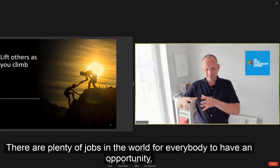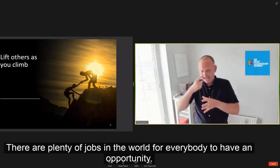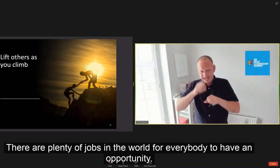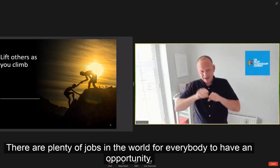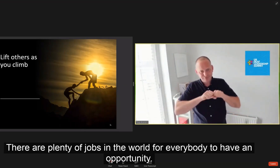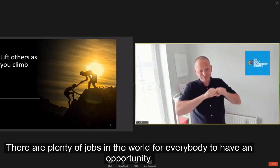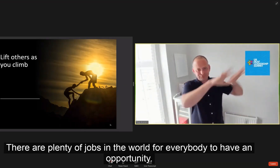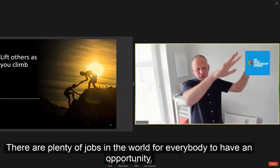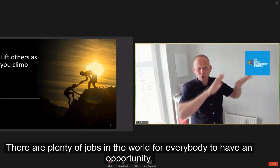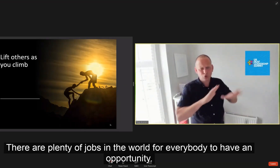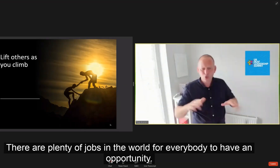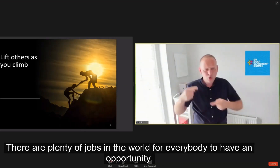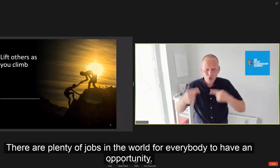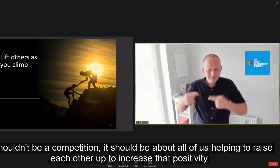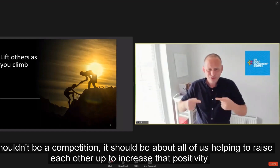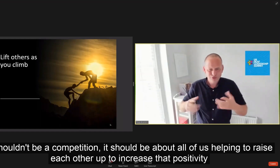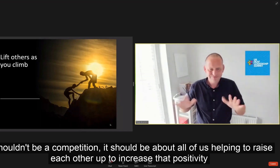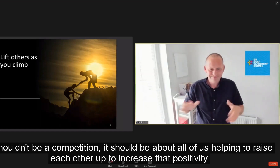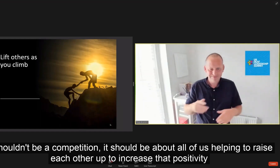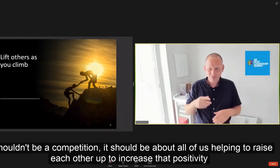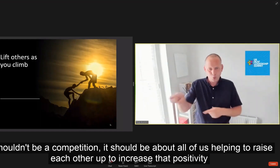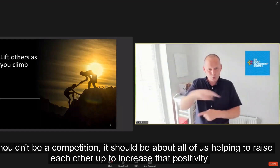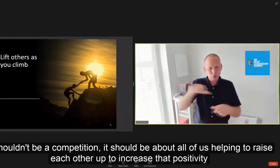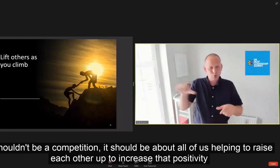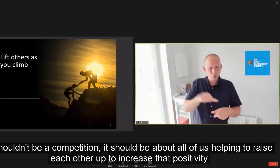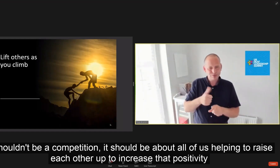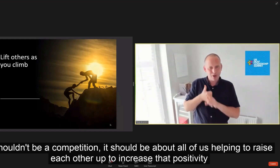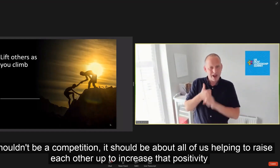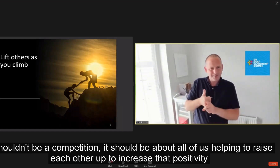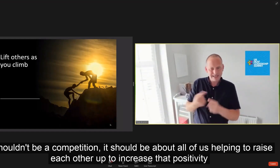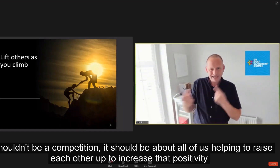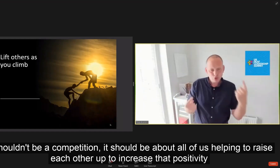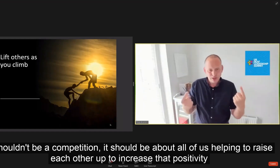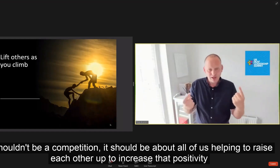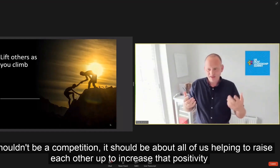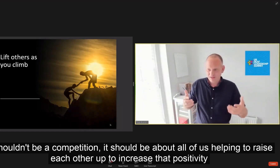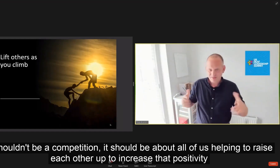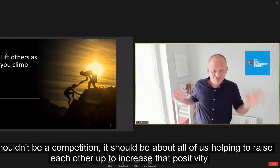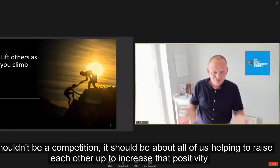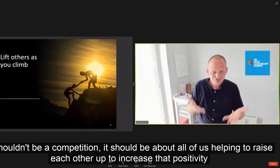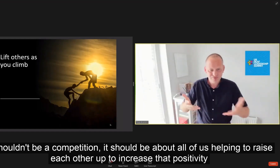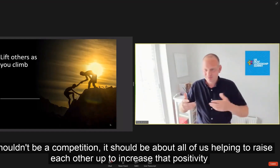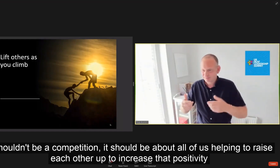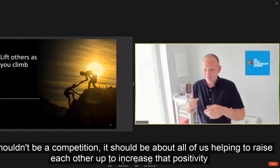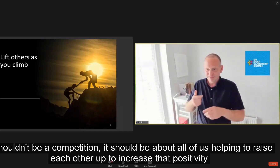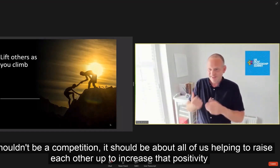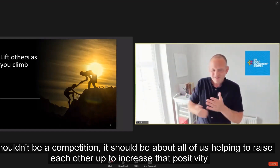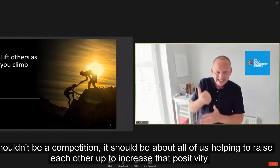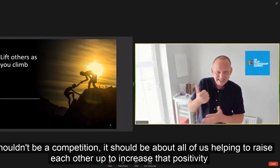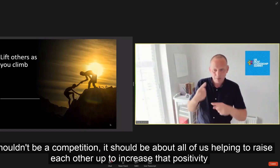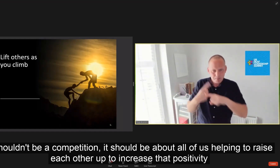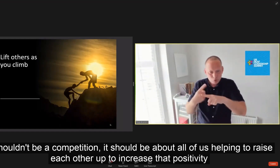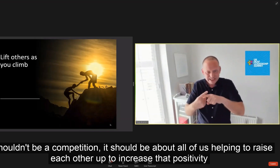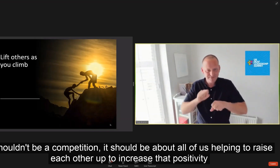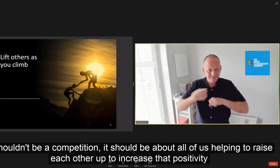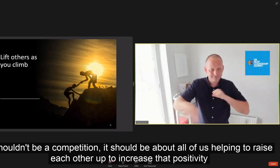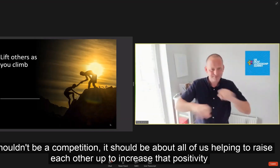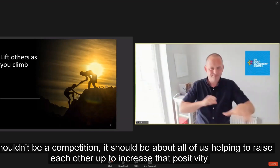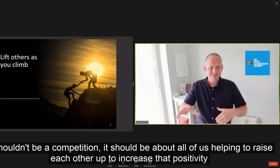an opportunity. It shouldn't be a competition. It should be about all of us helping raise each other up to increase